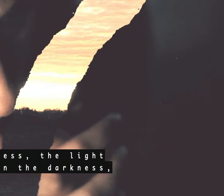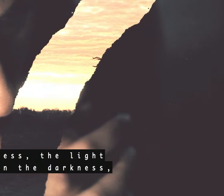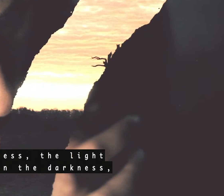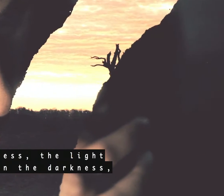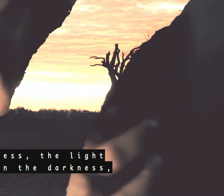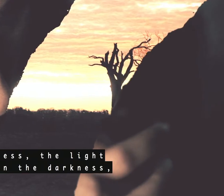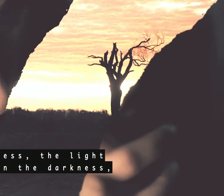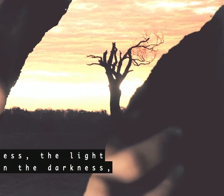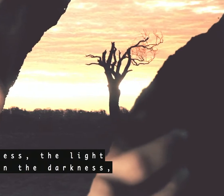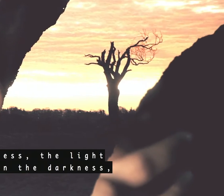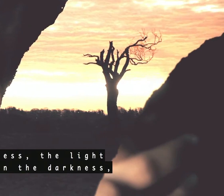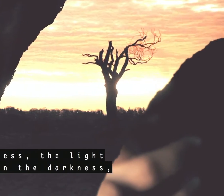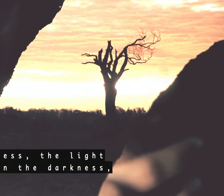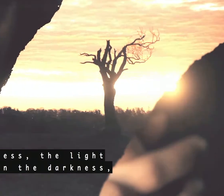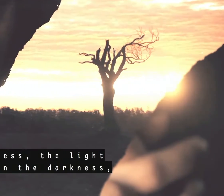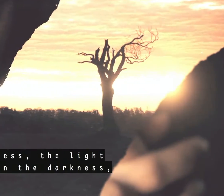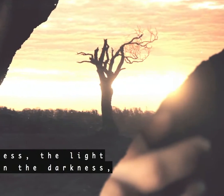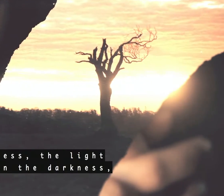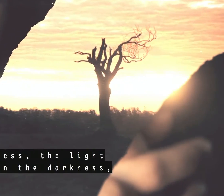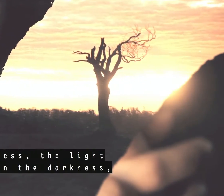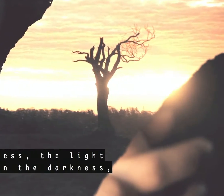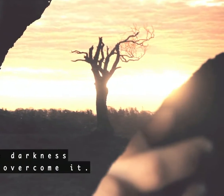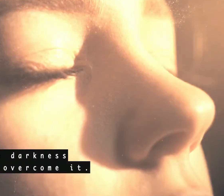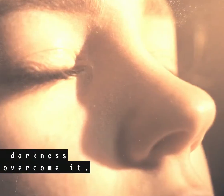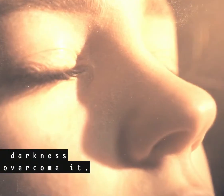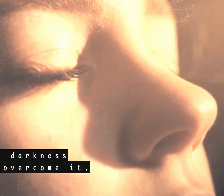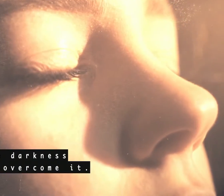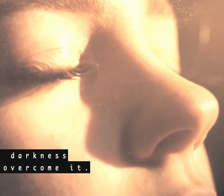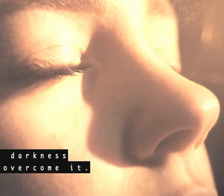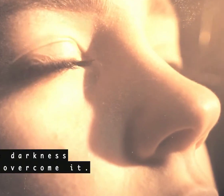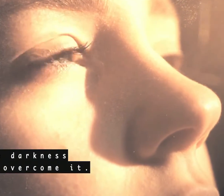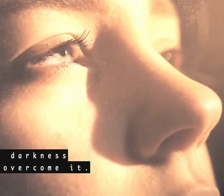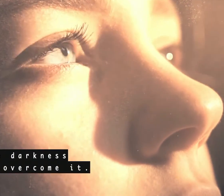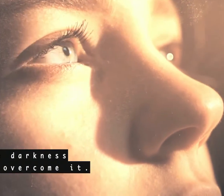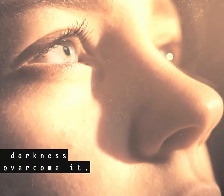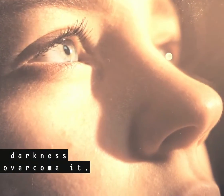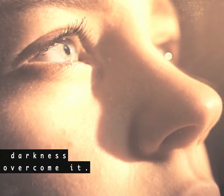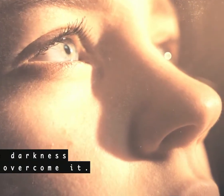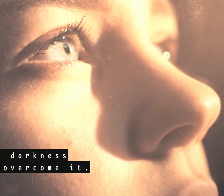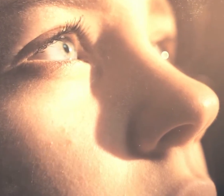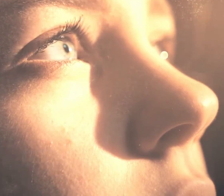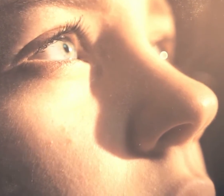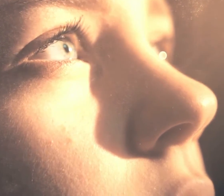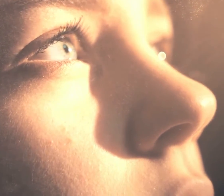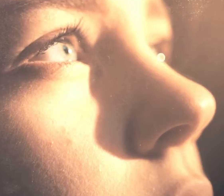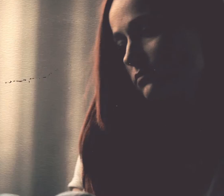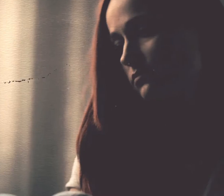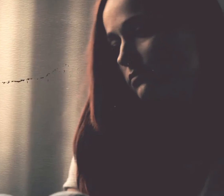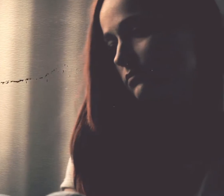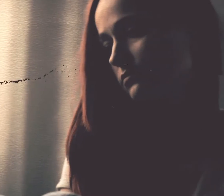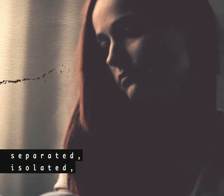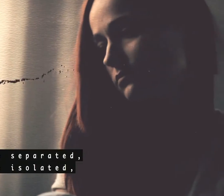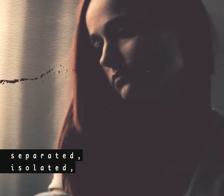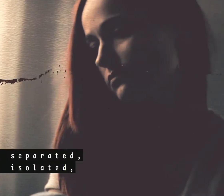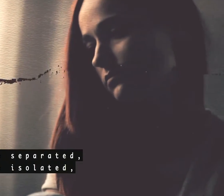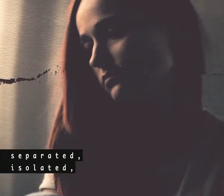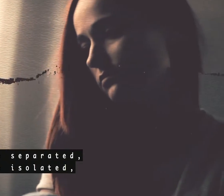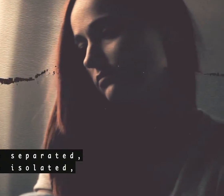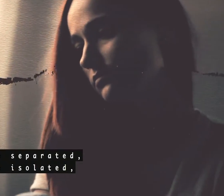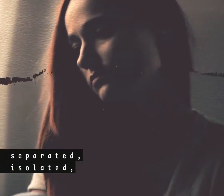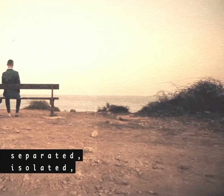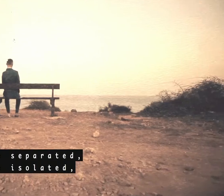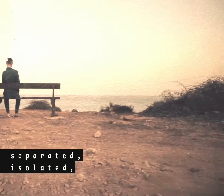Nonetheless, the light shines in the darkness, and the darkness cannot overcome it. We